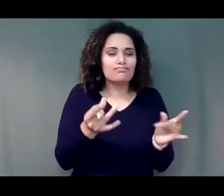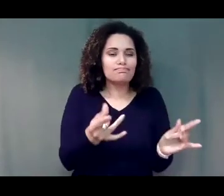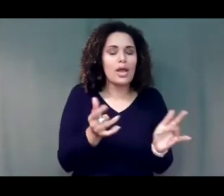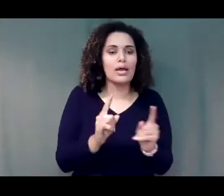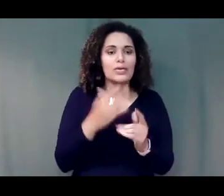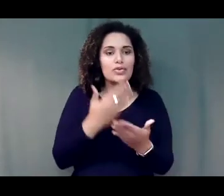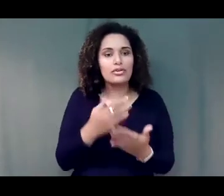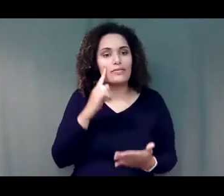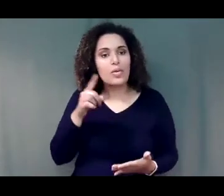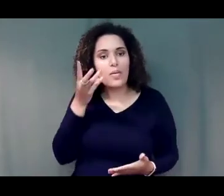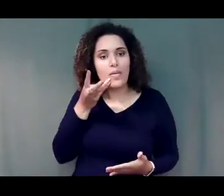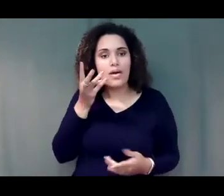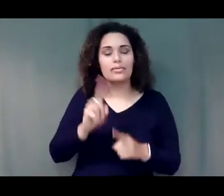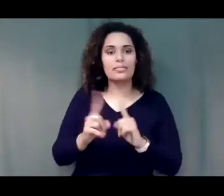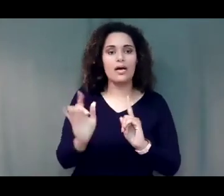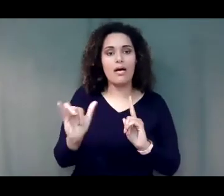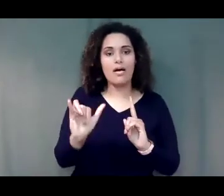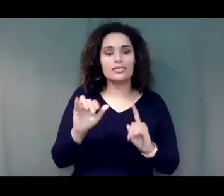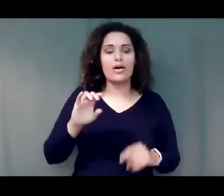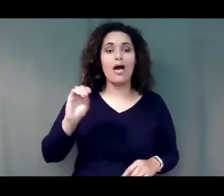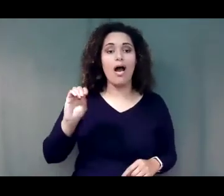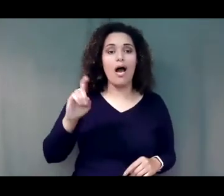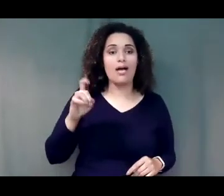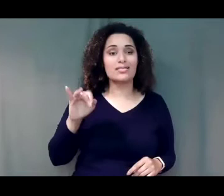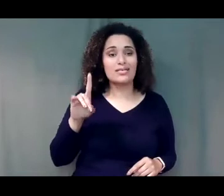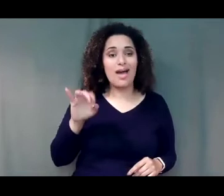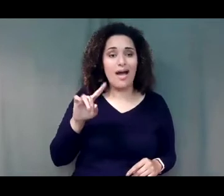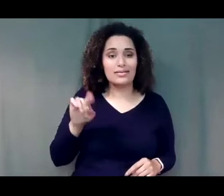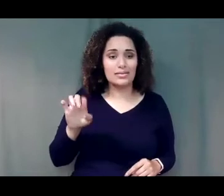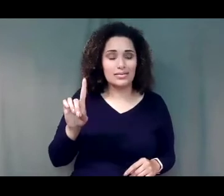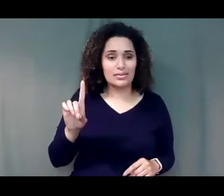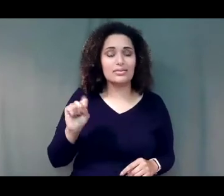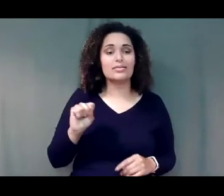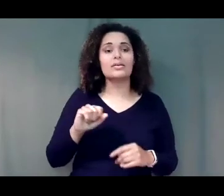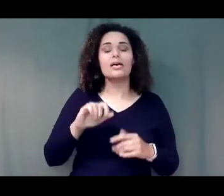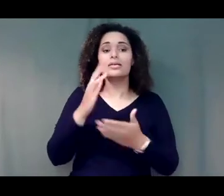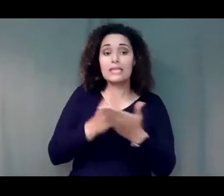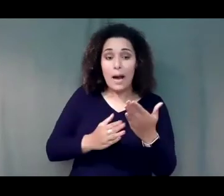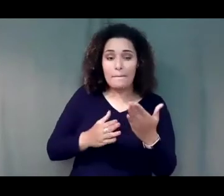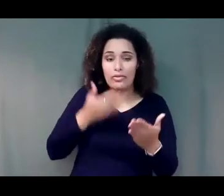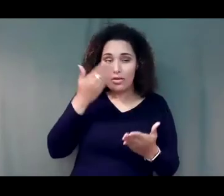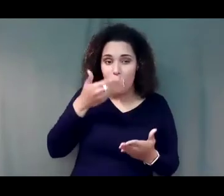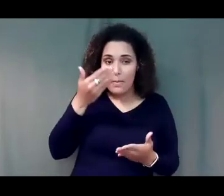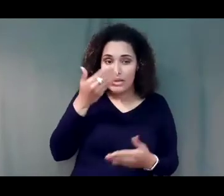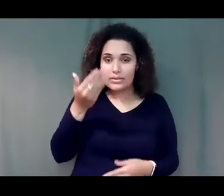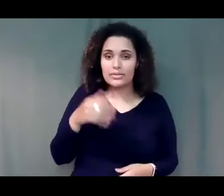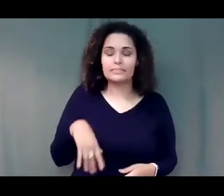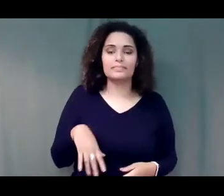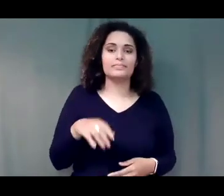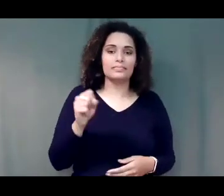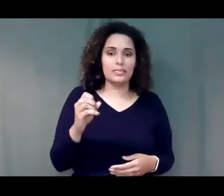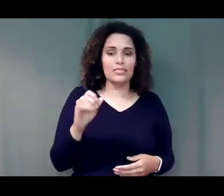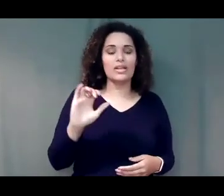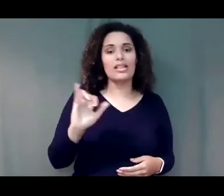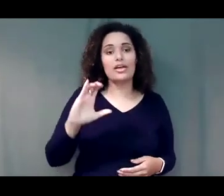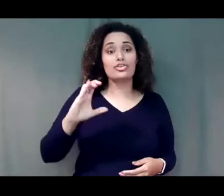it also oxidizes some of the aromas. And so a grape like Chardonnay